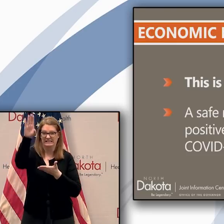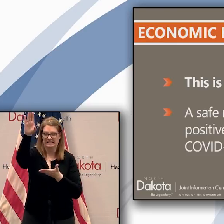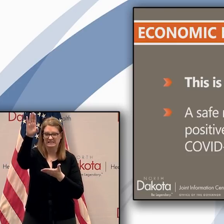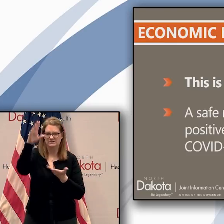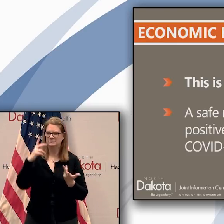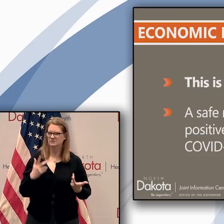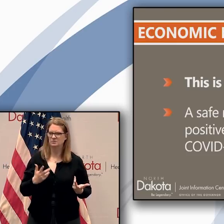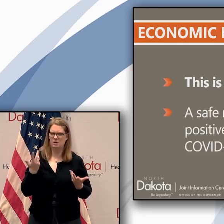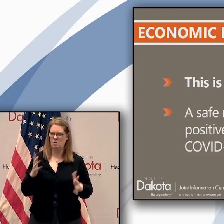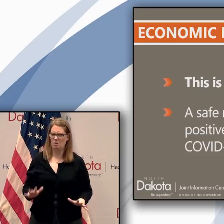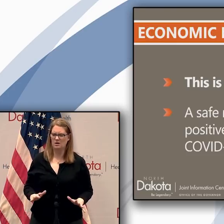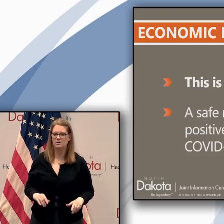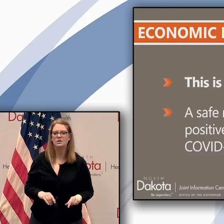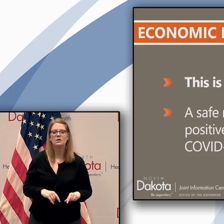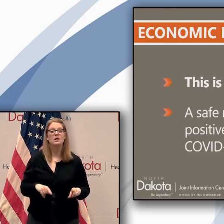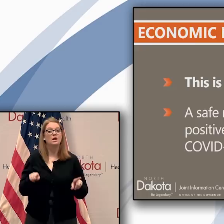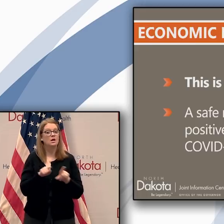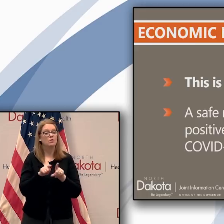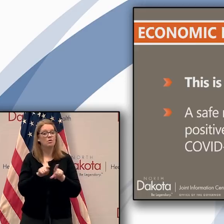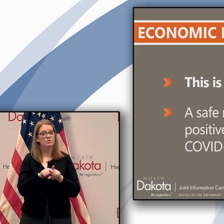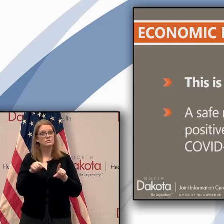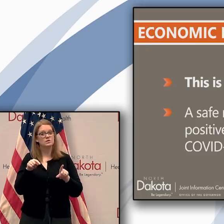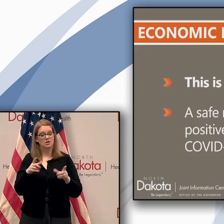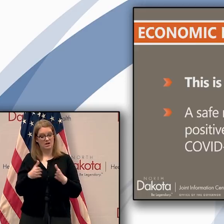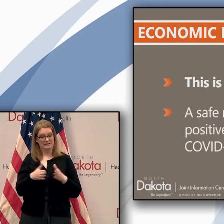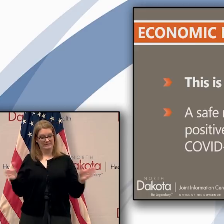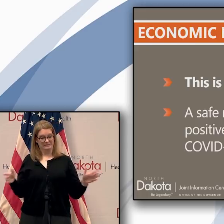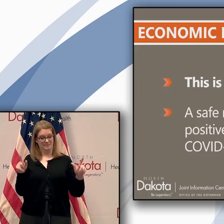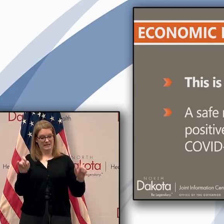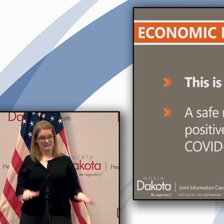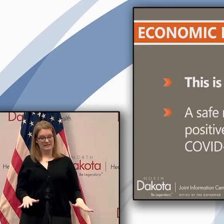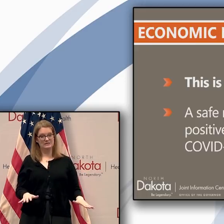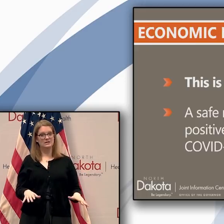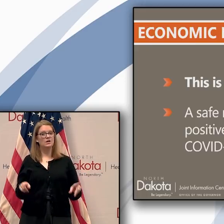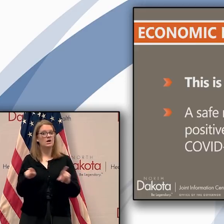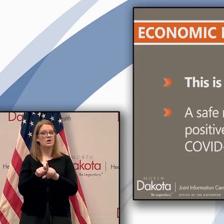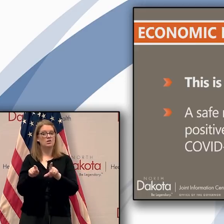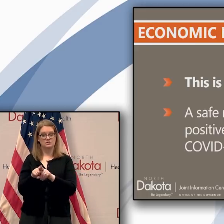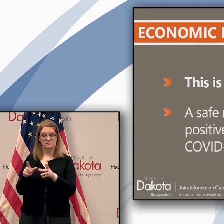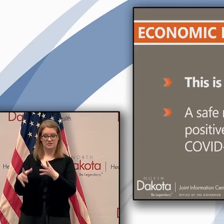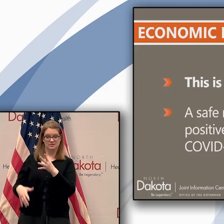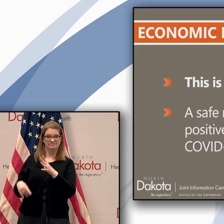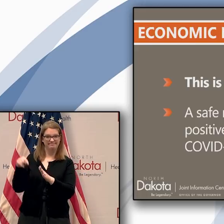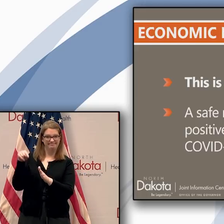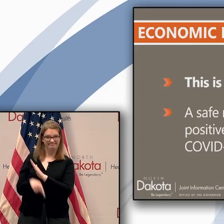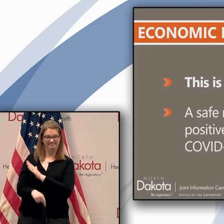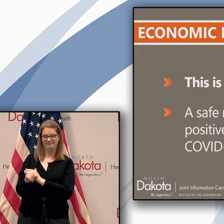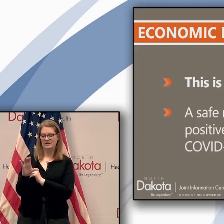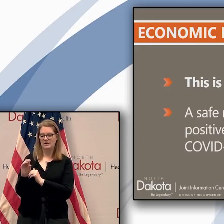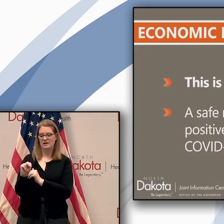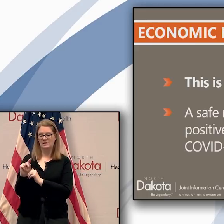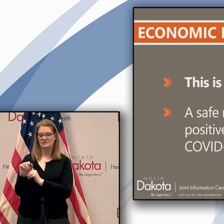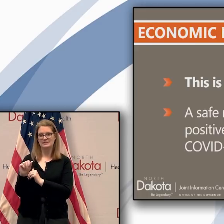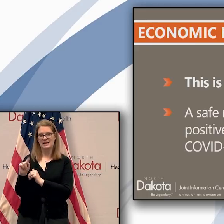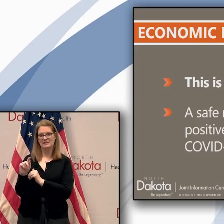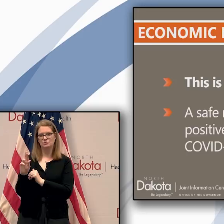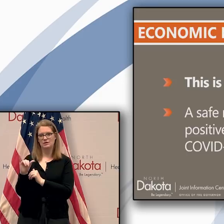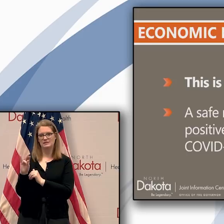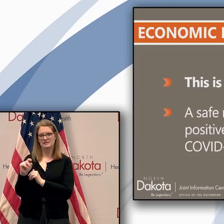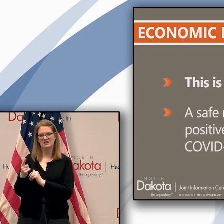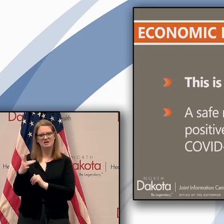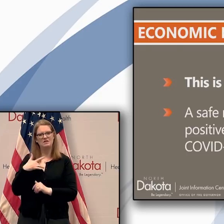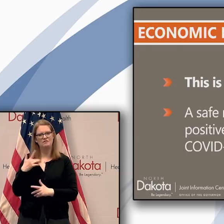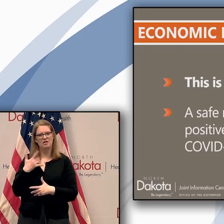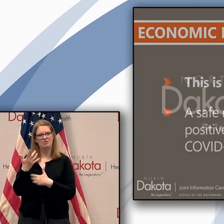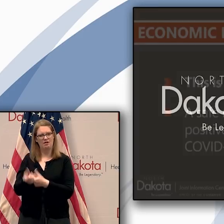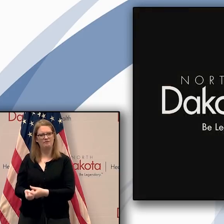we're capable of building up our expanded testing and our expanding contact tracing, which I'm confident we will be able to do.